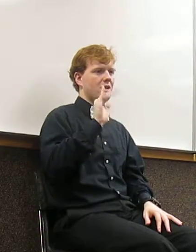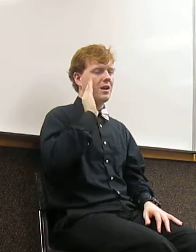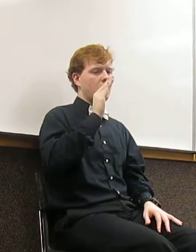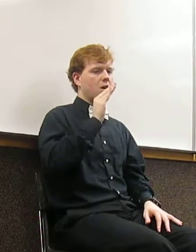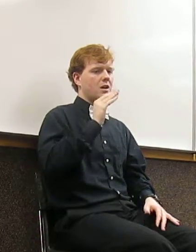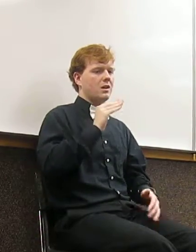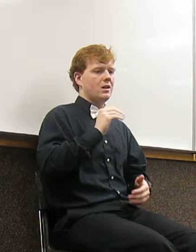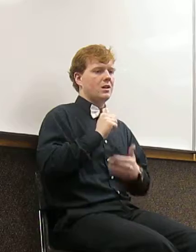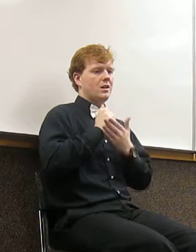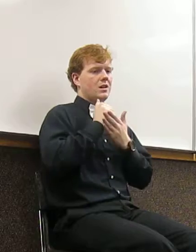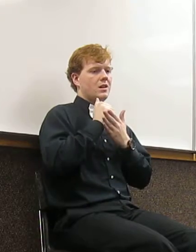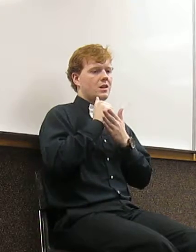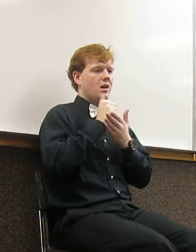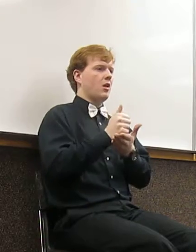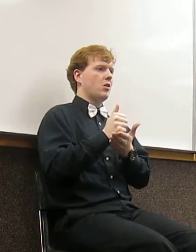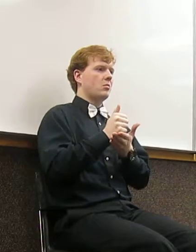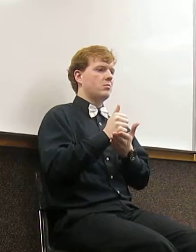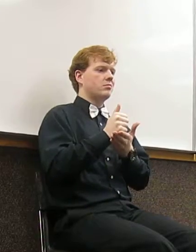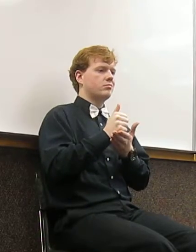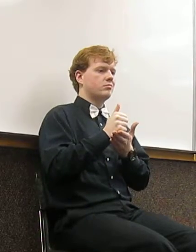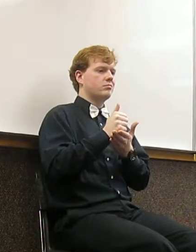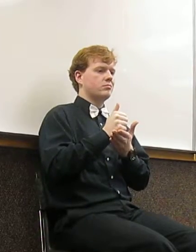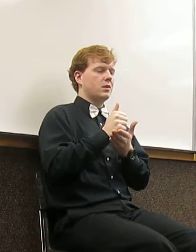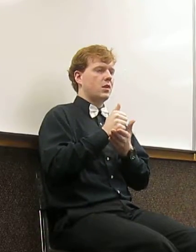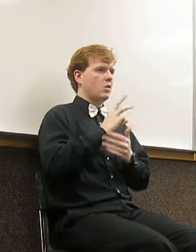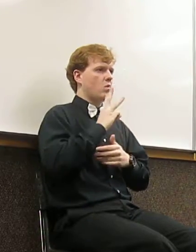So it tells the water where it needs to go, okay? So